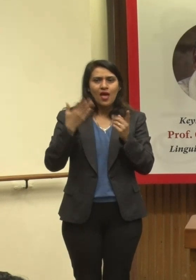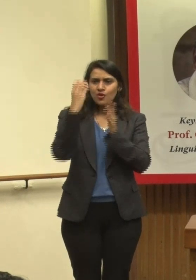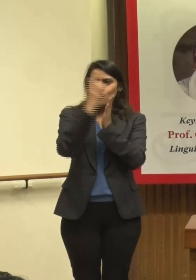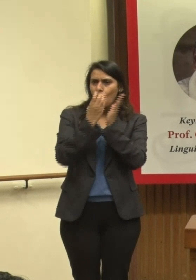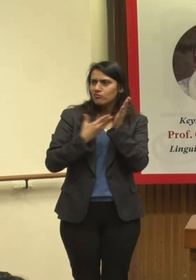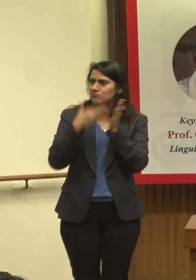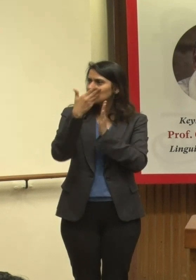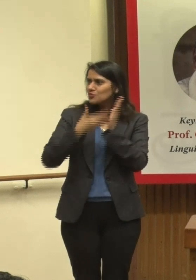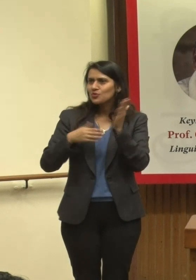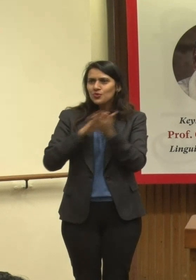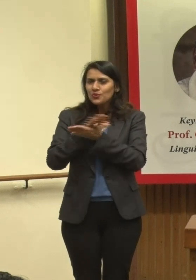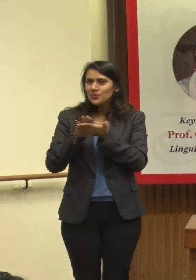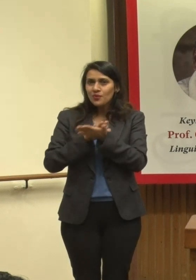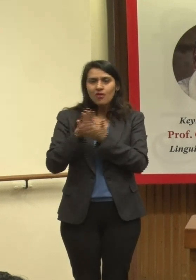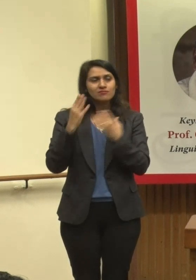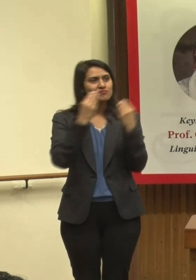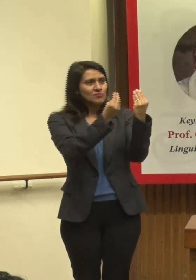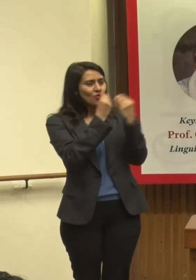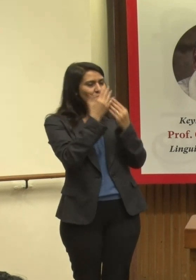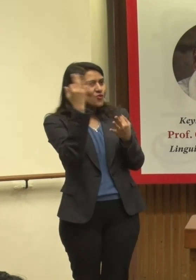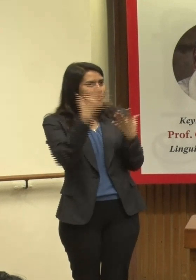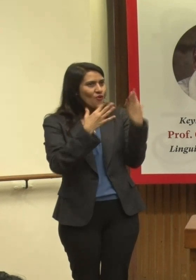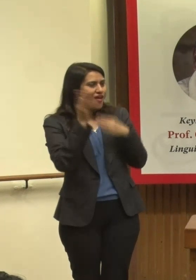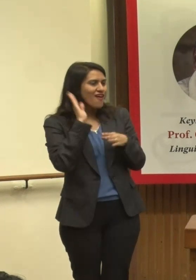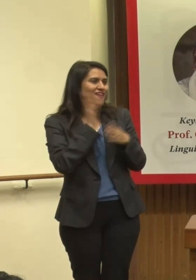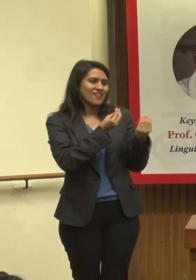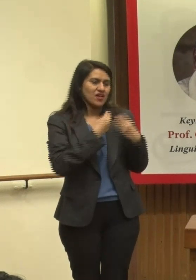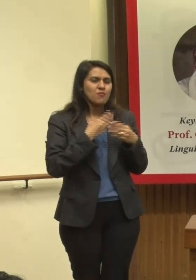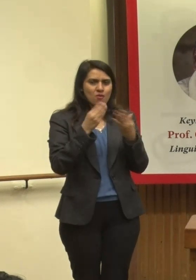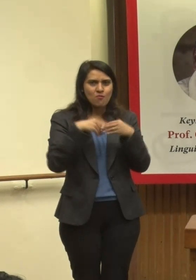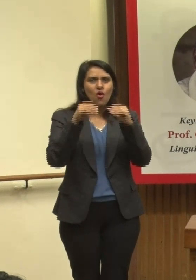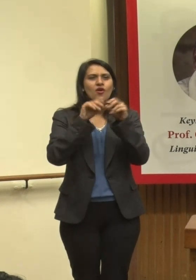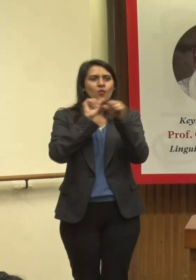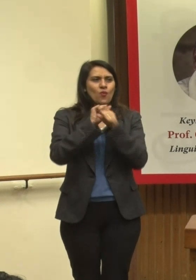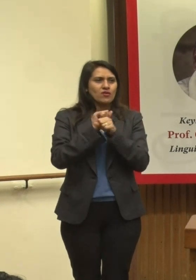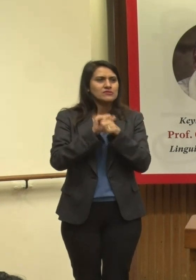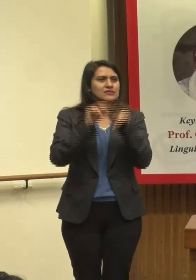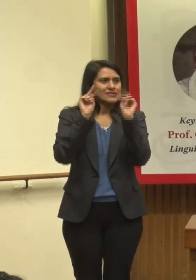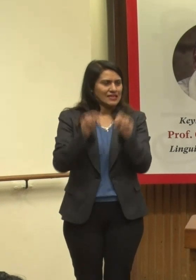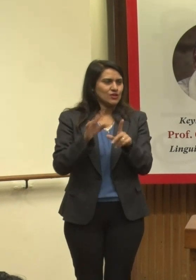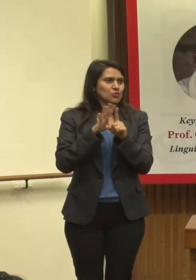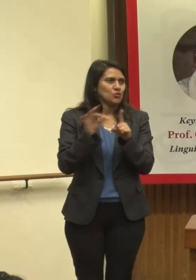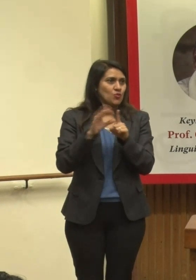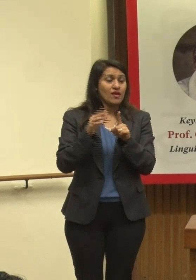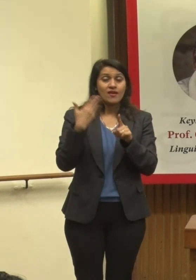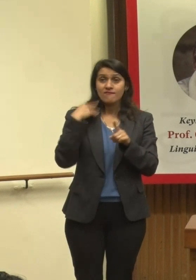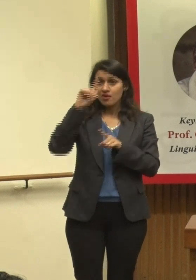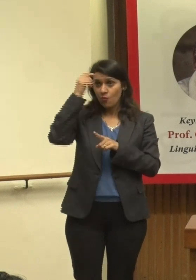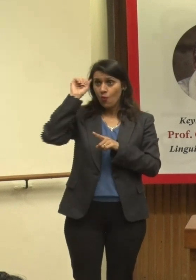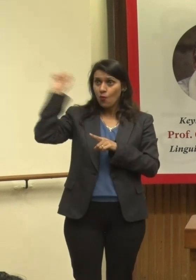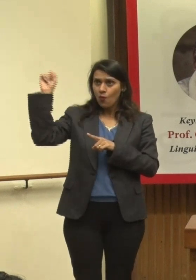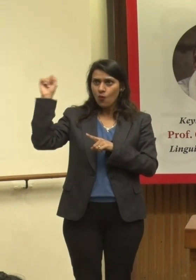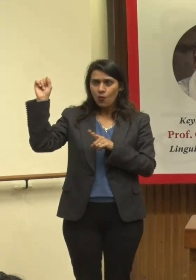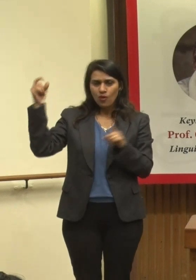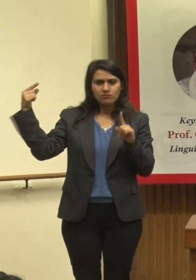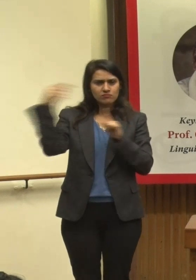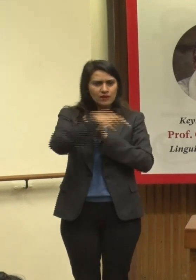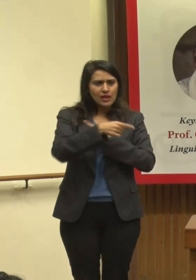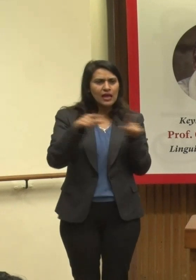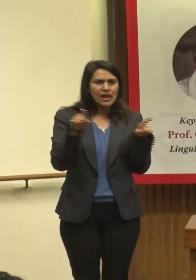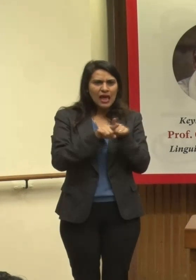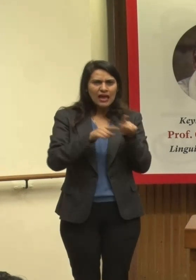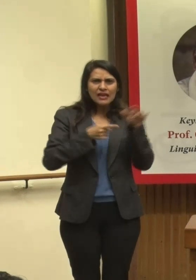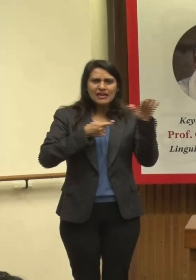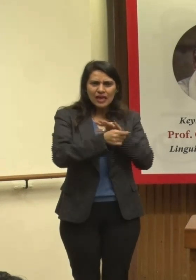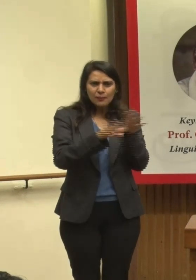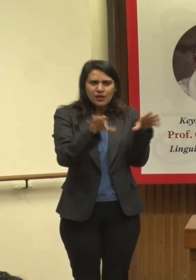curriculum. And I think there is a lot of work to be done here, because if the British treated them as notified